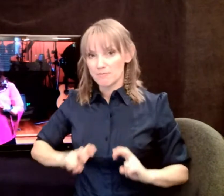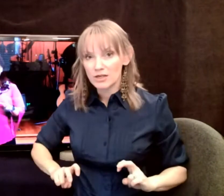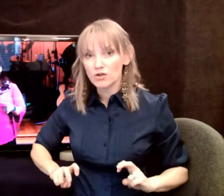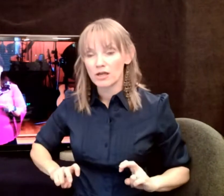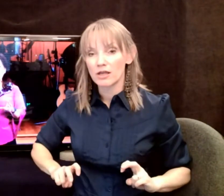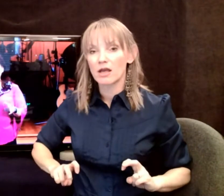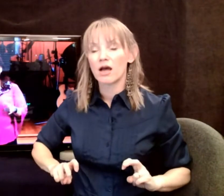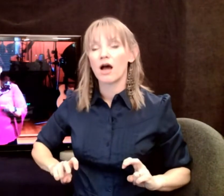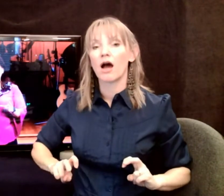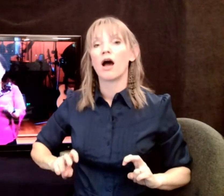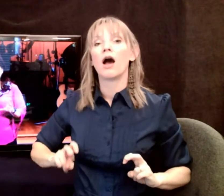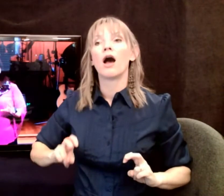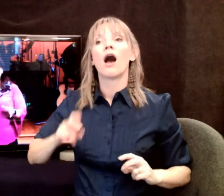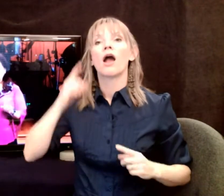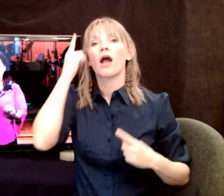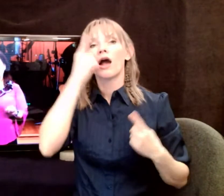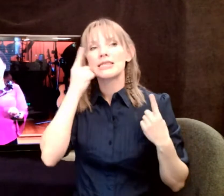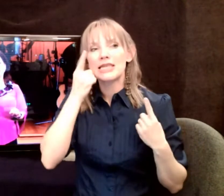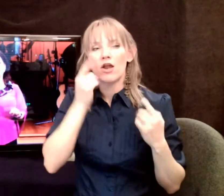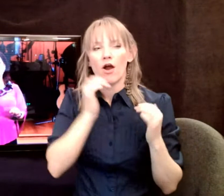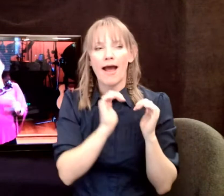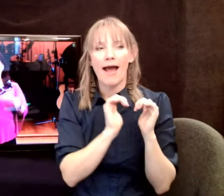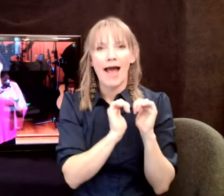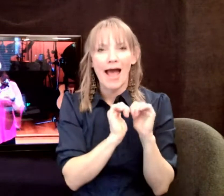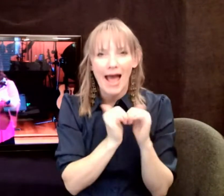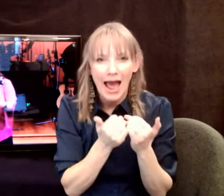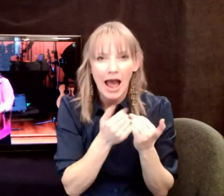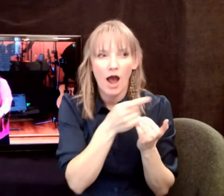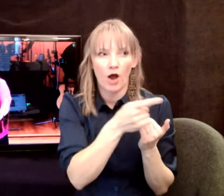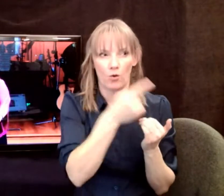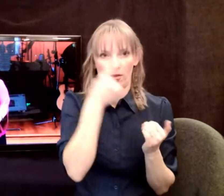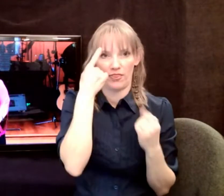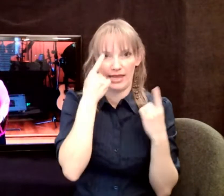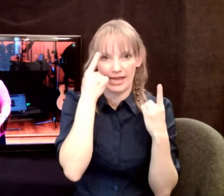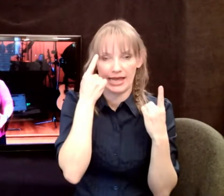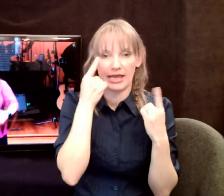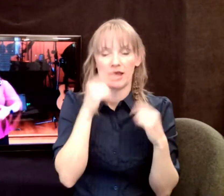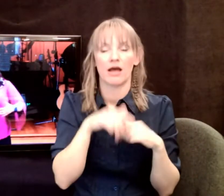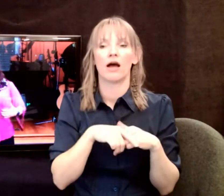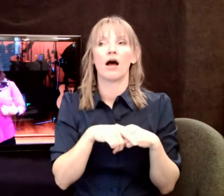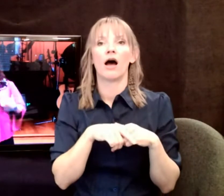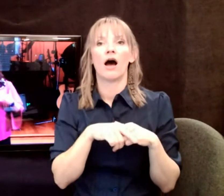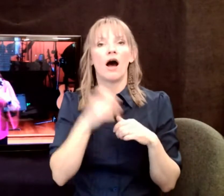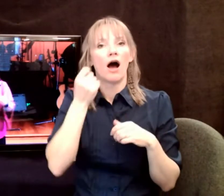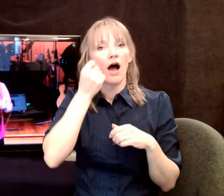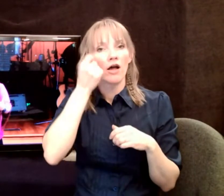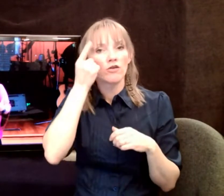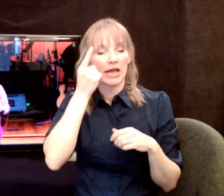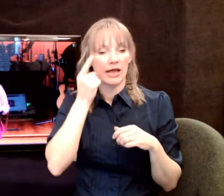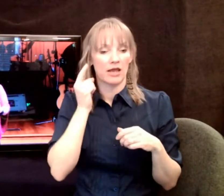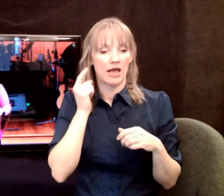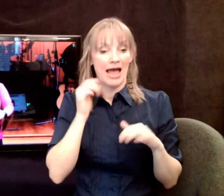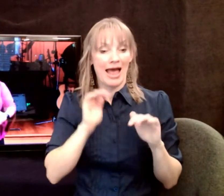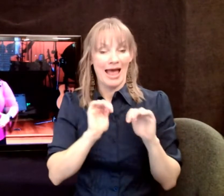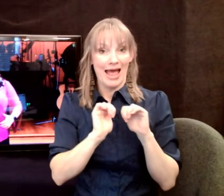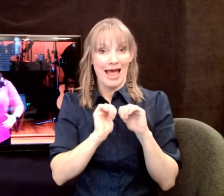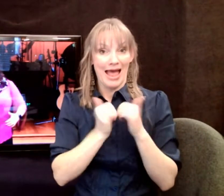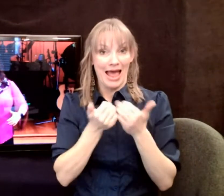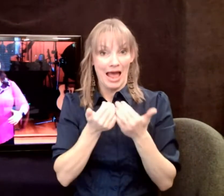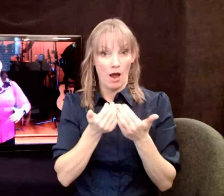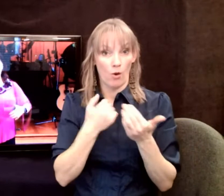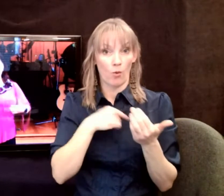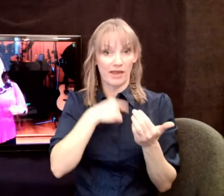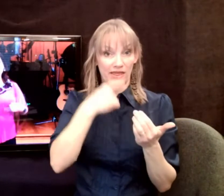consider how they might be thinking about things and to understand that how we think about things